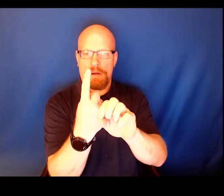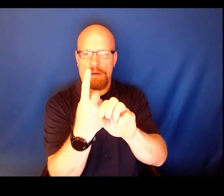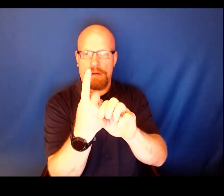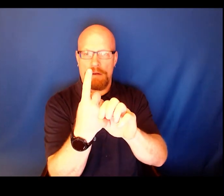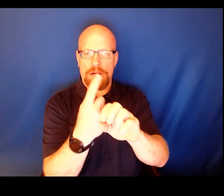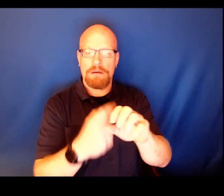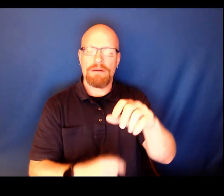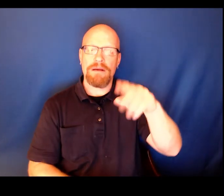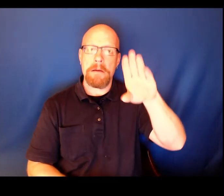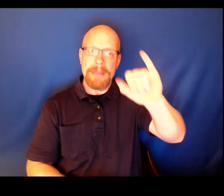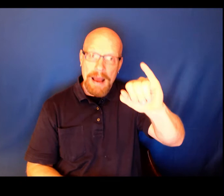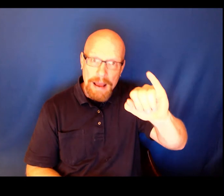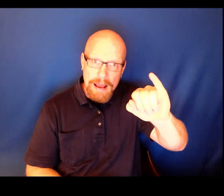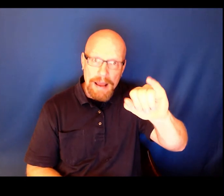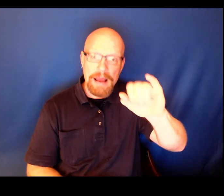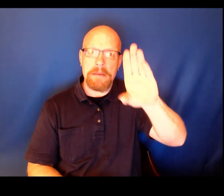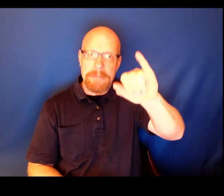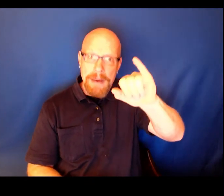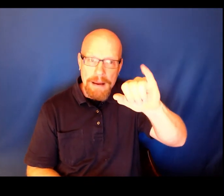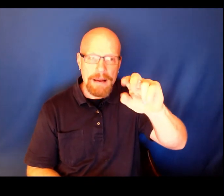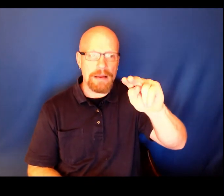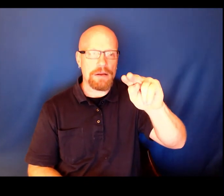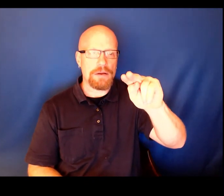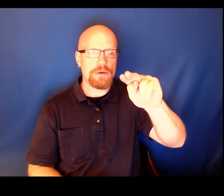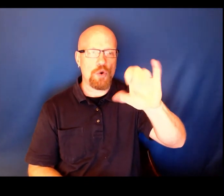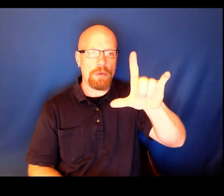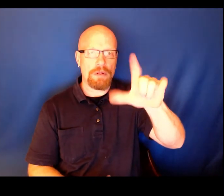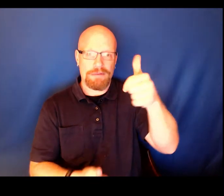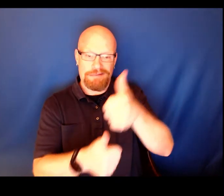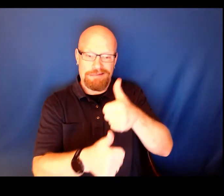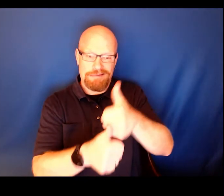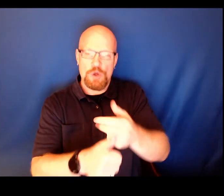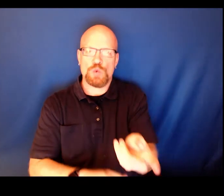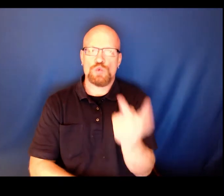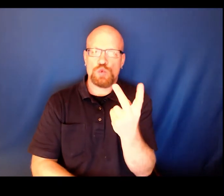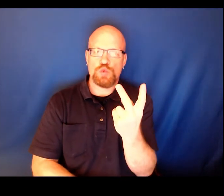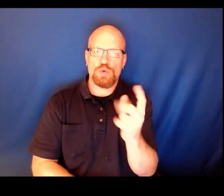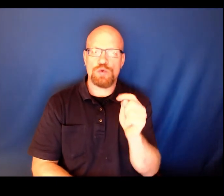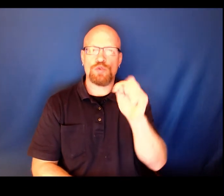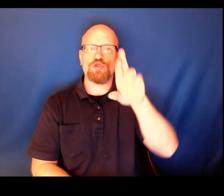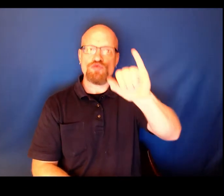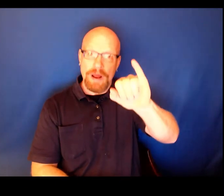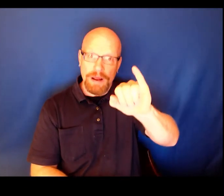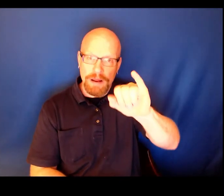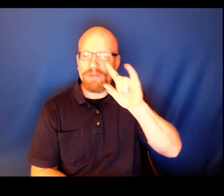monomial. Mono meaning one. 2 terms is binomial.